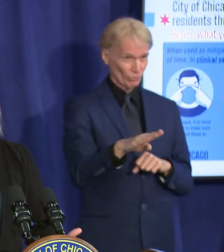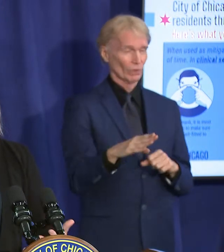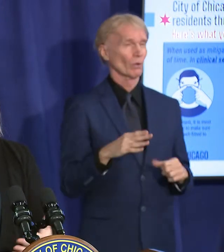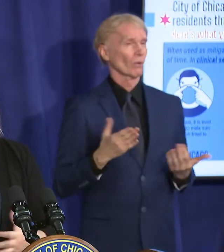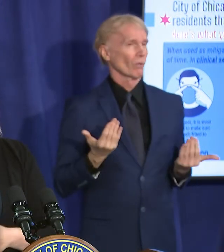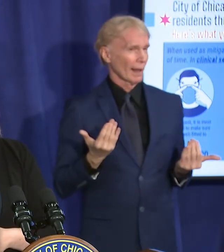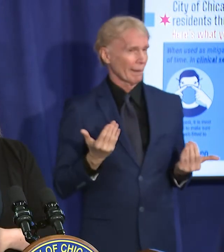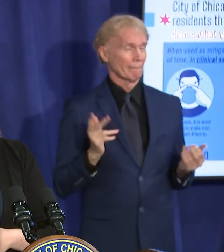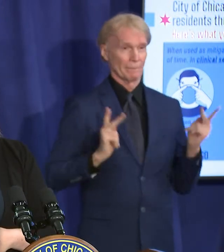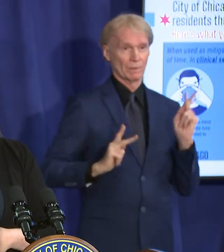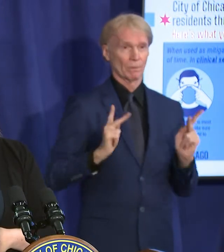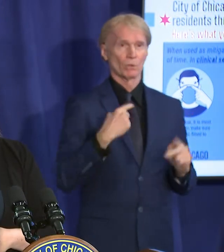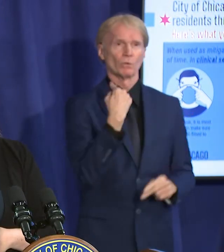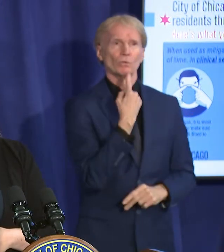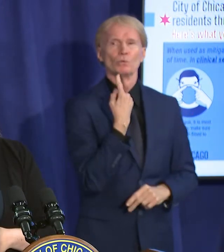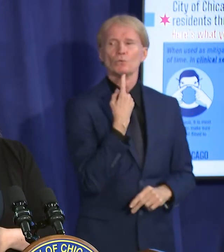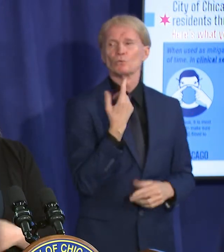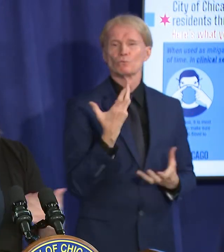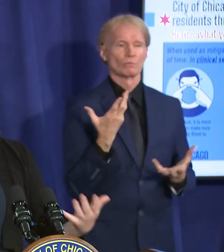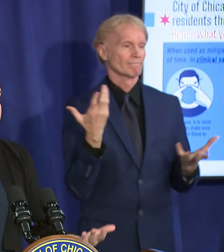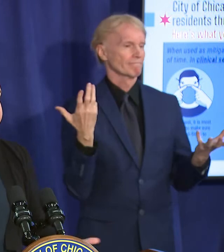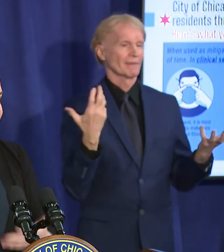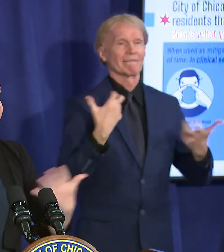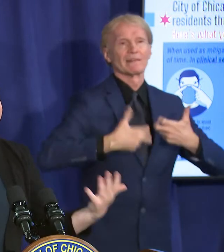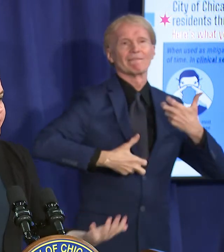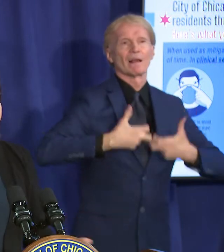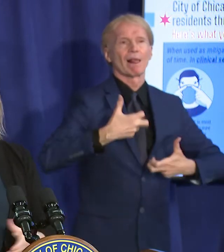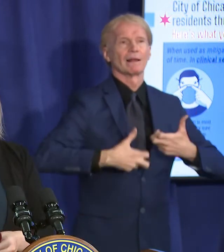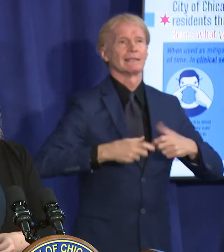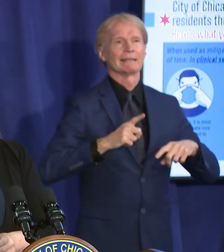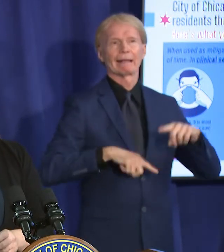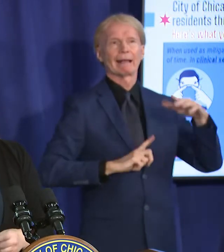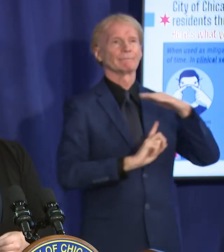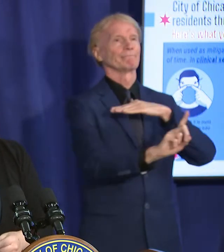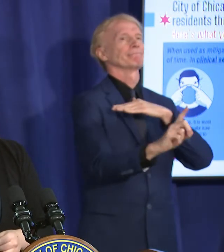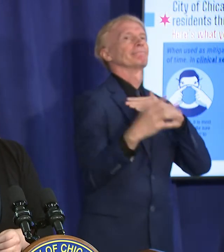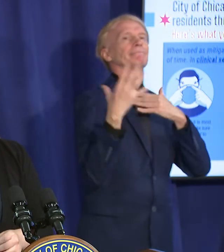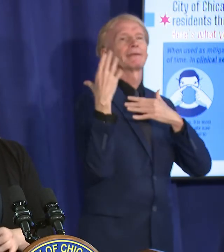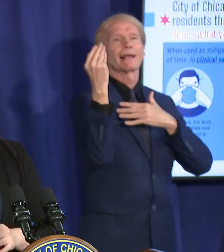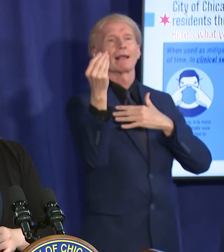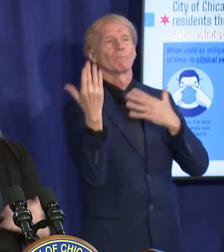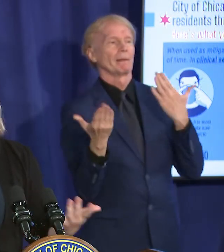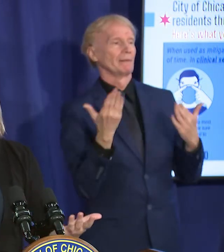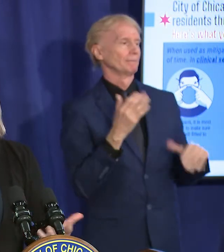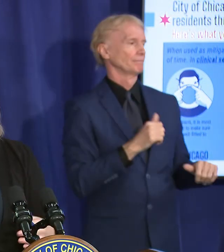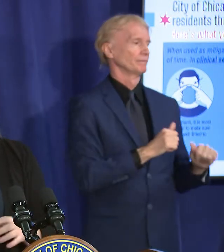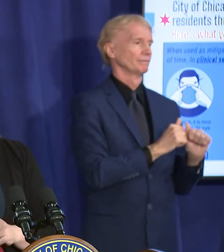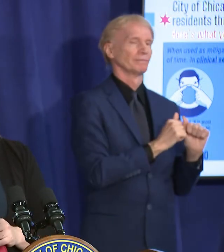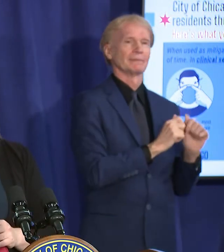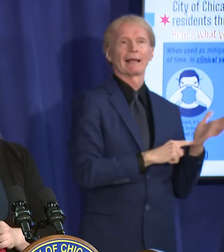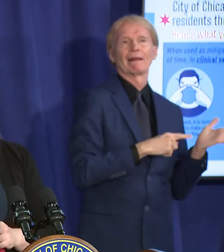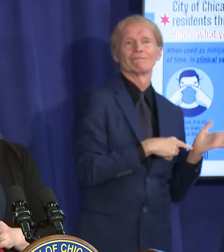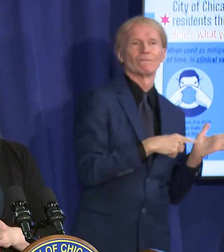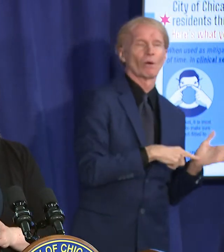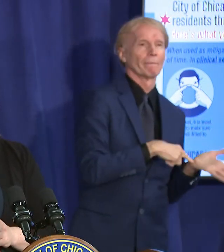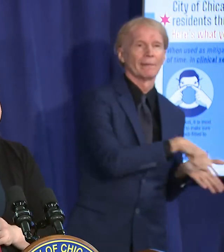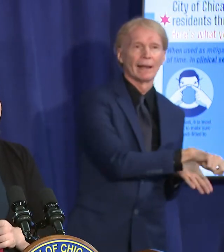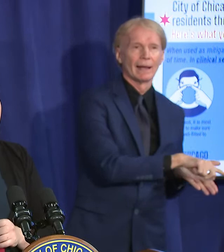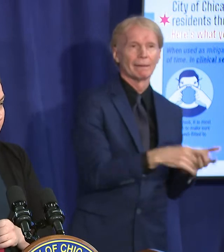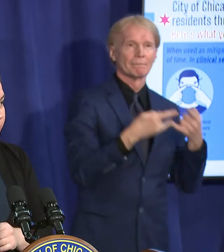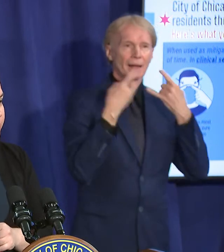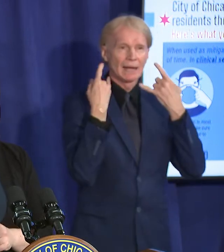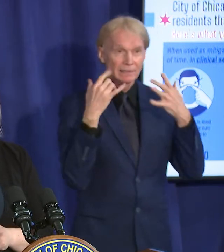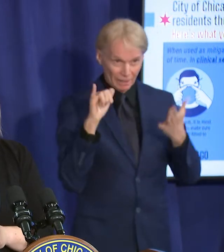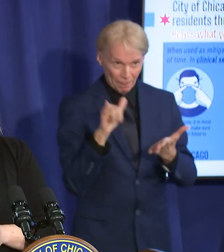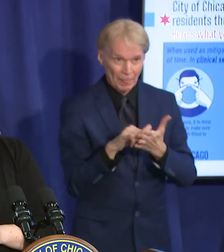for people who have difficulty accessing, have challenges paying for masks, etc. These